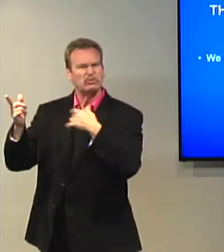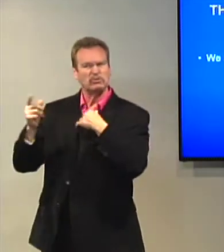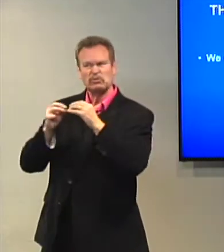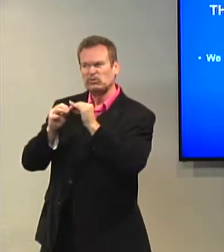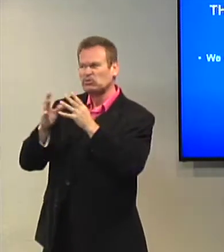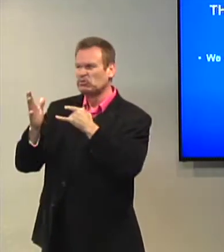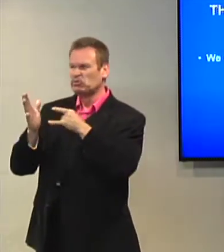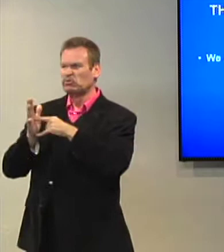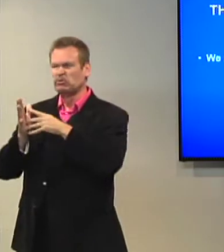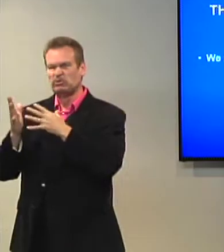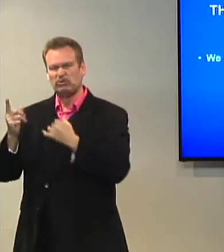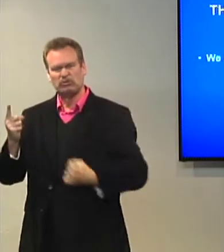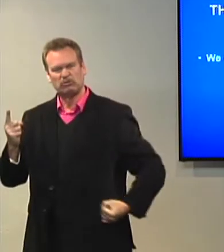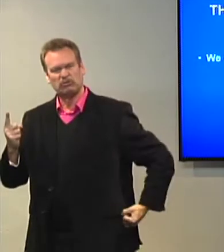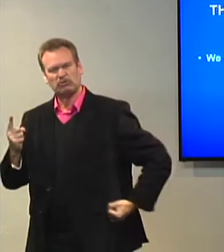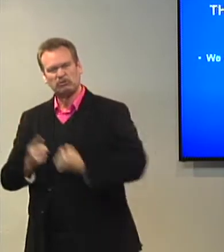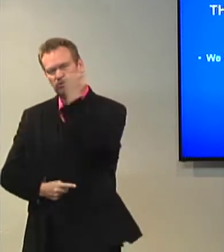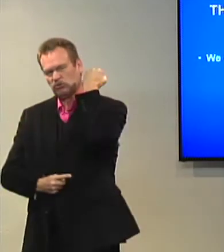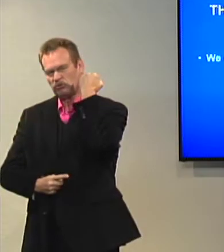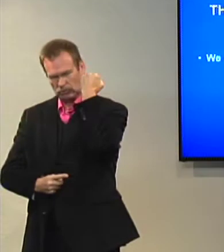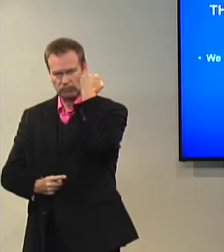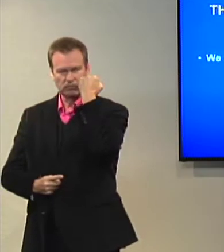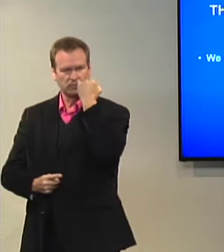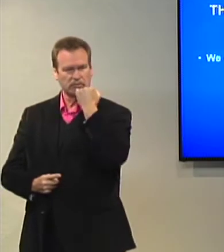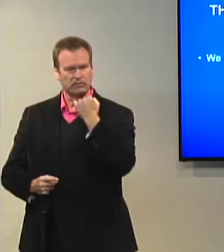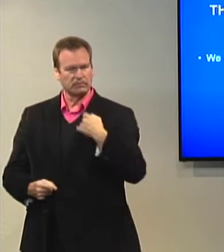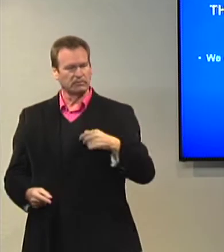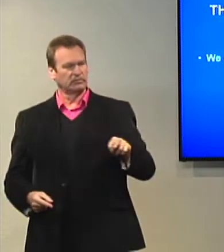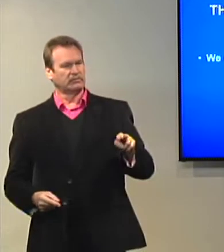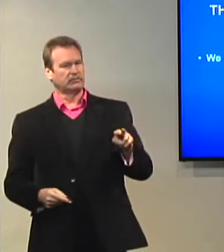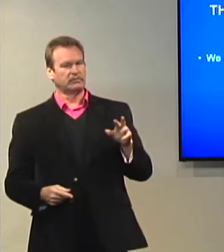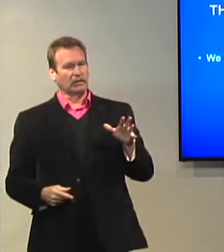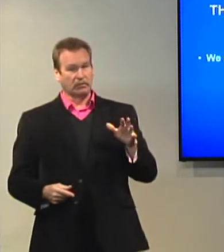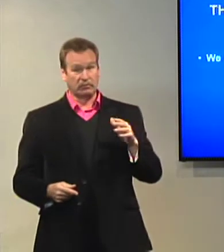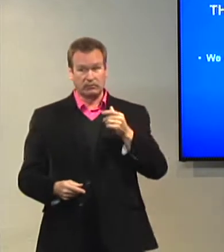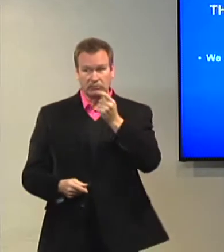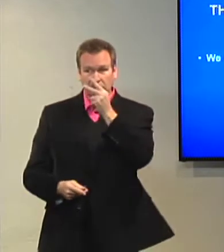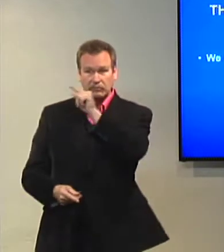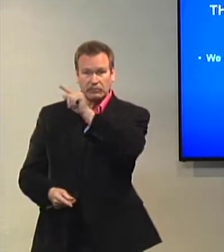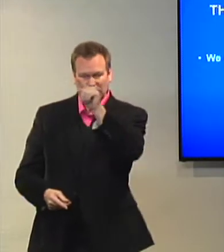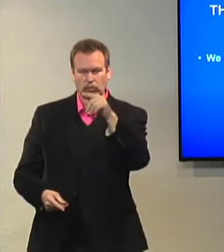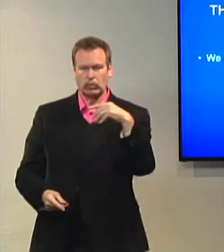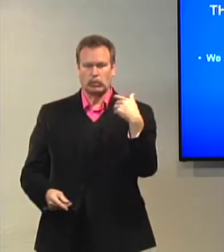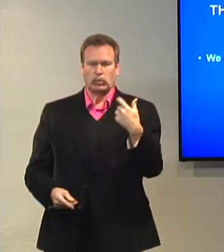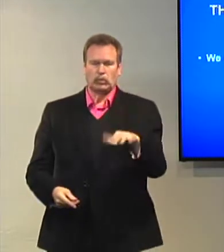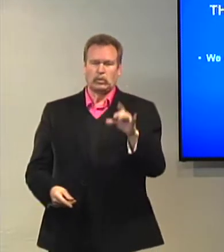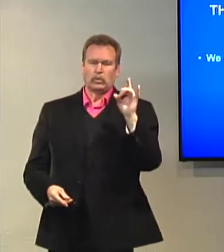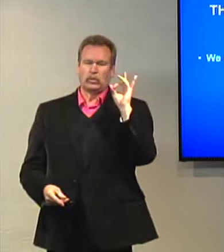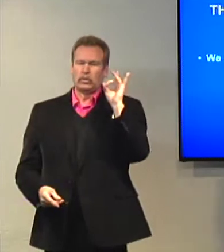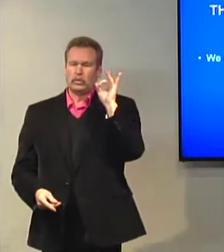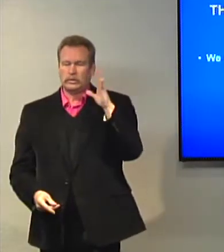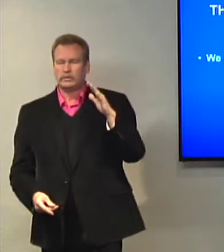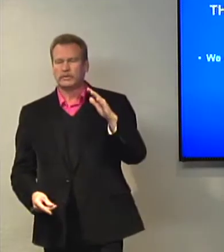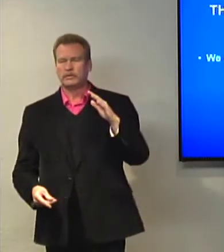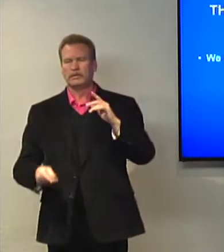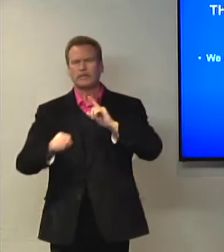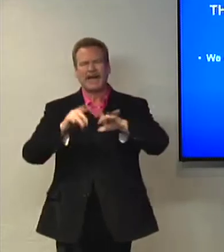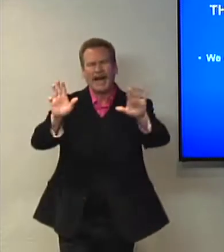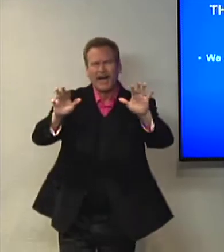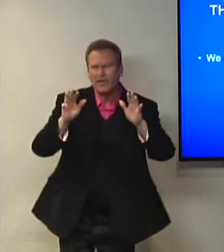you treated me back then. And you weren't really nice to me. And, you know, you were really awful. And I think of that. I think, wow, I'm really sorry I did